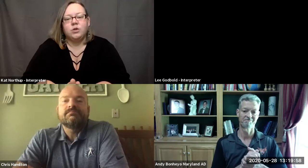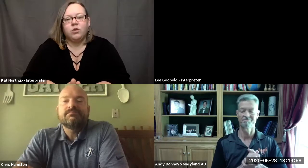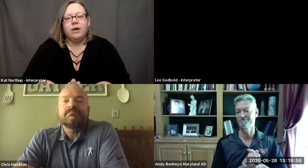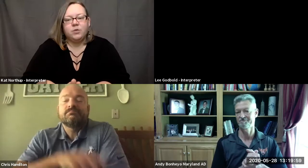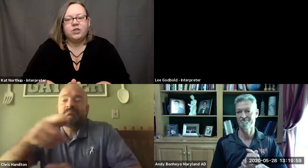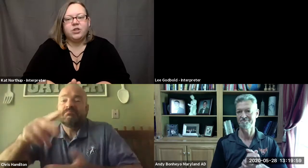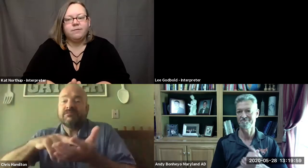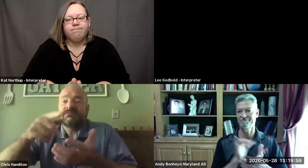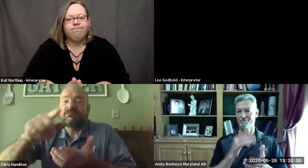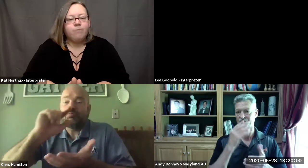virtual graduation.